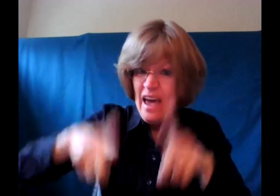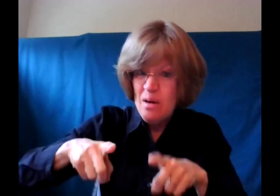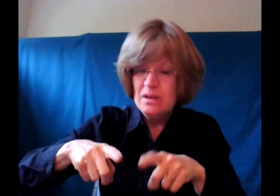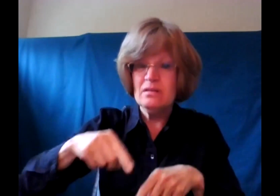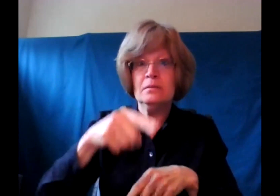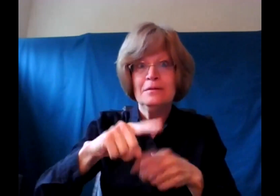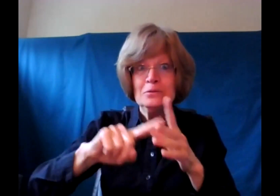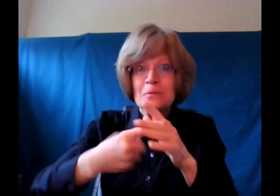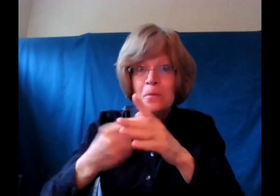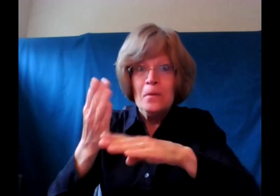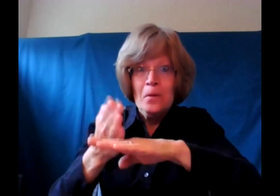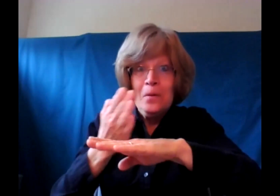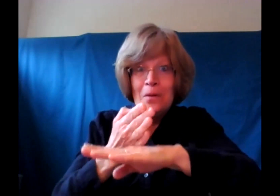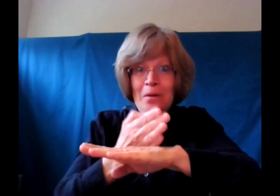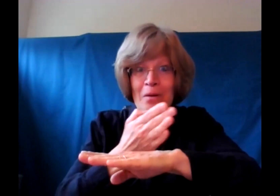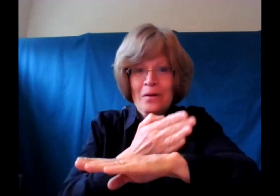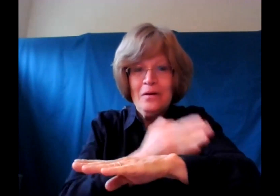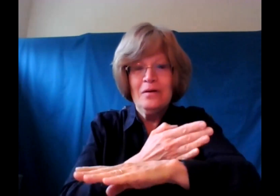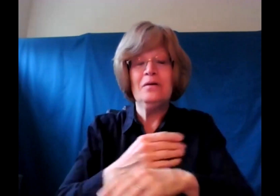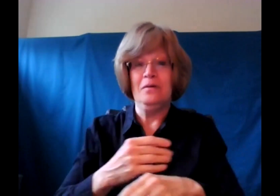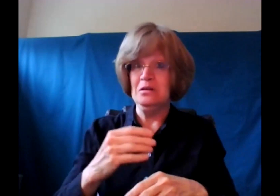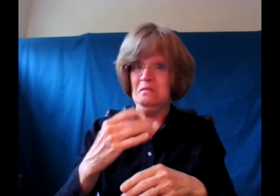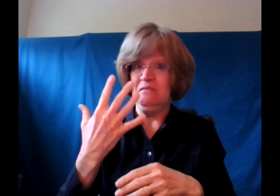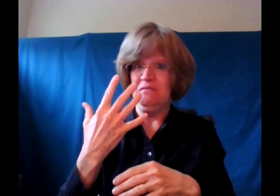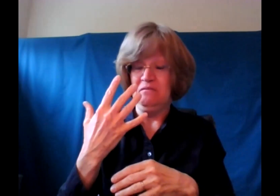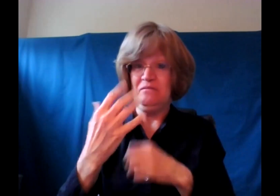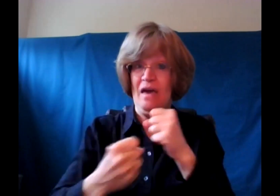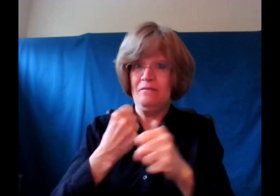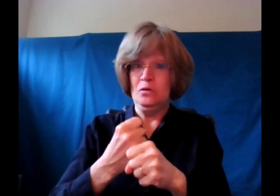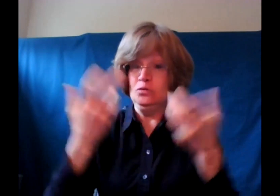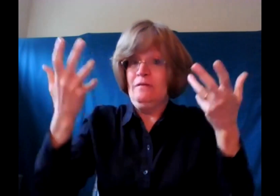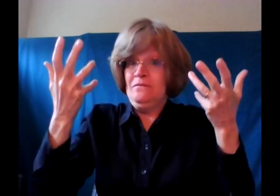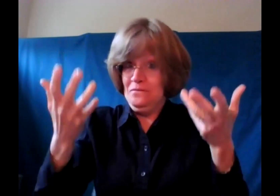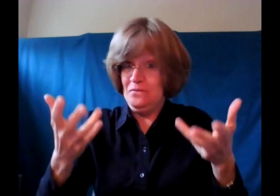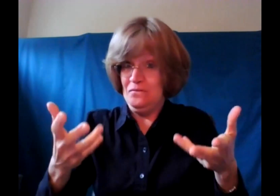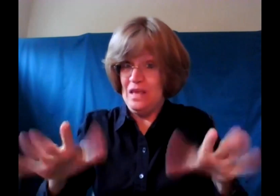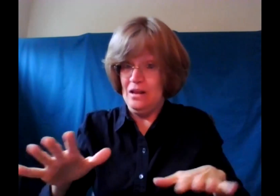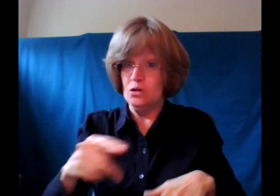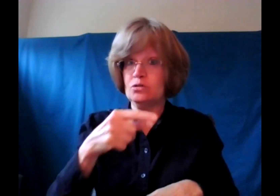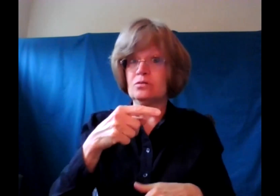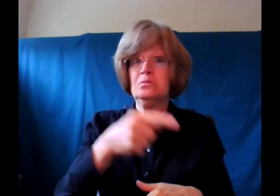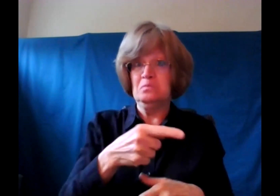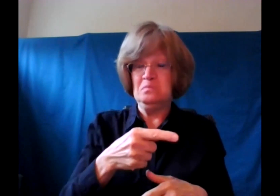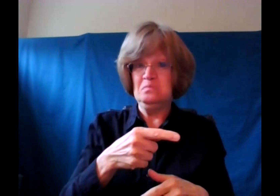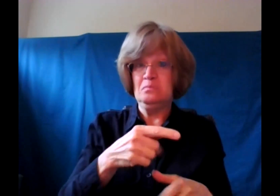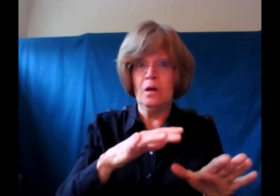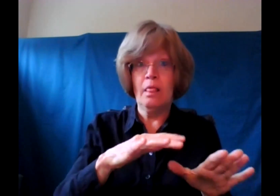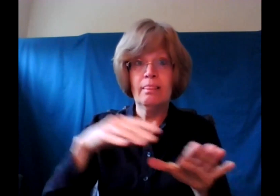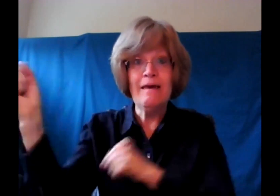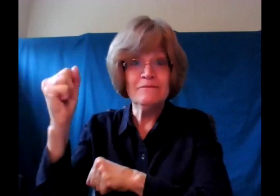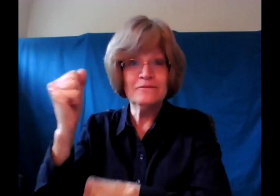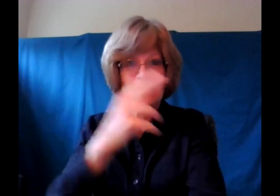begins to make progress. By the end of year five, he was able to leave